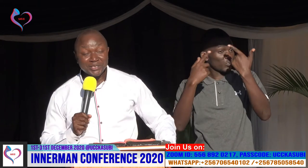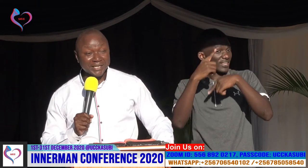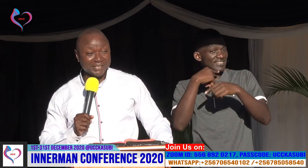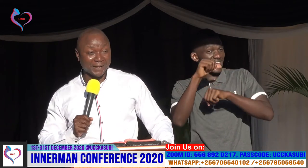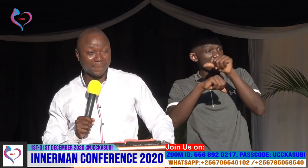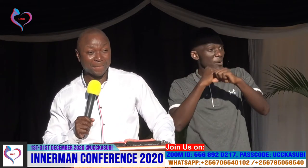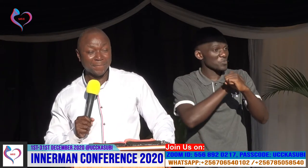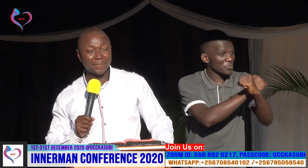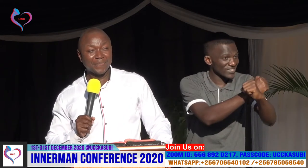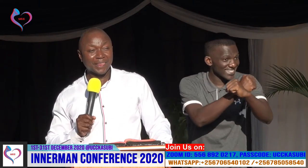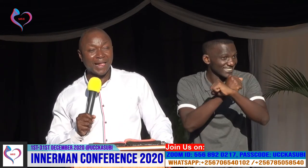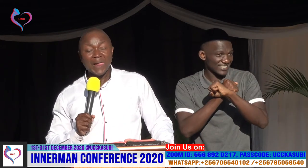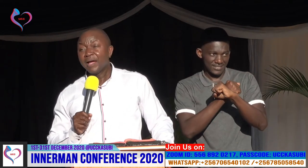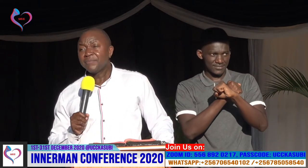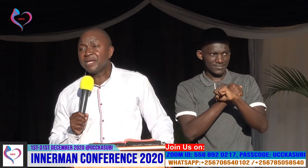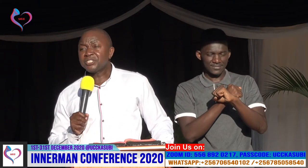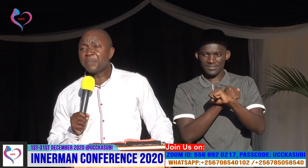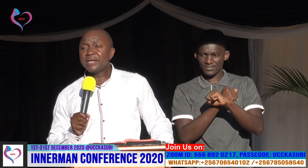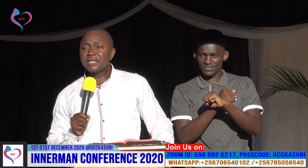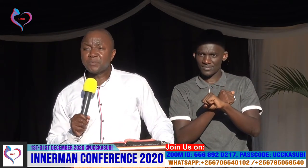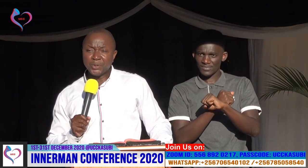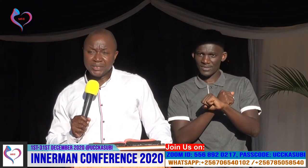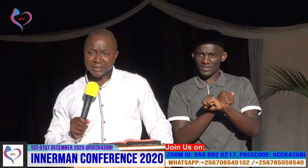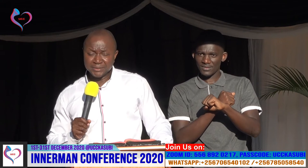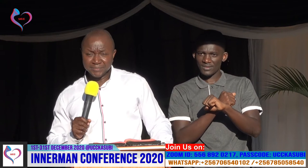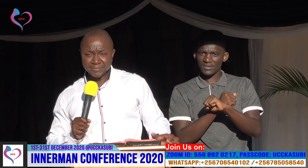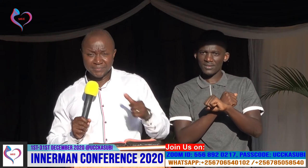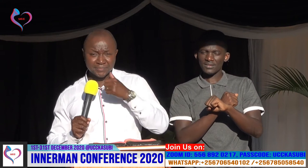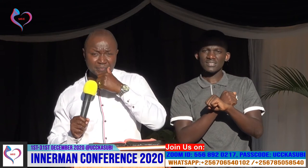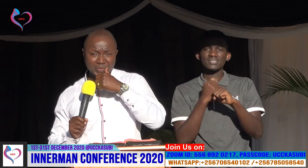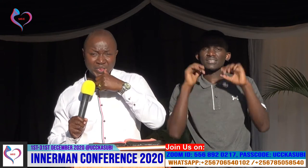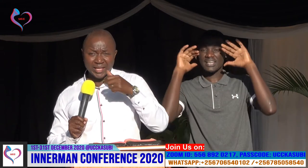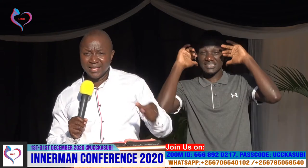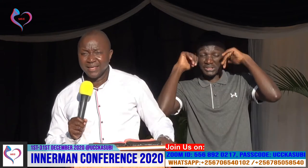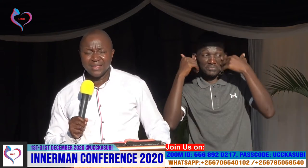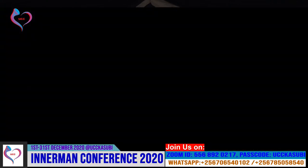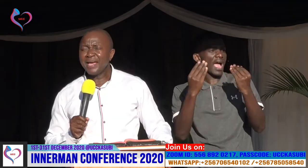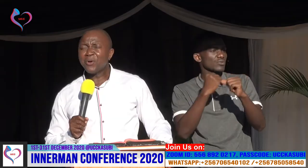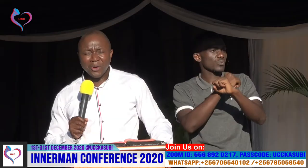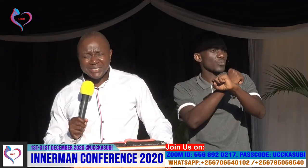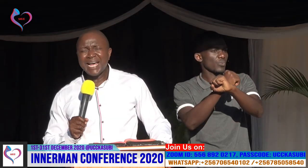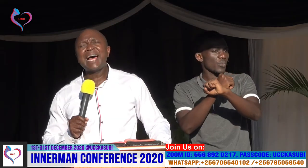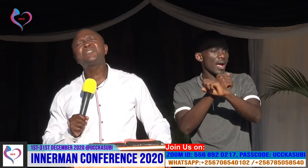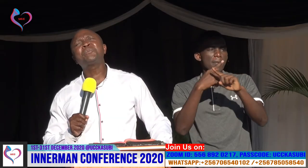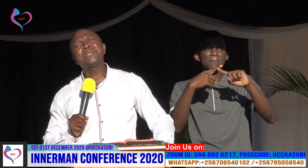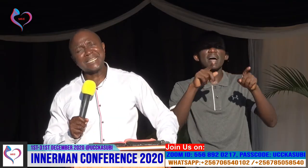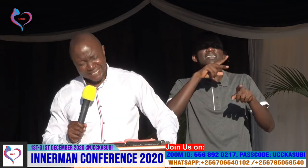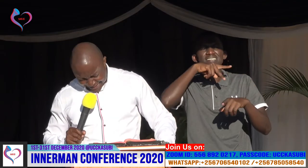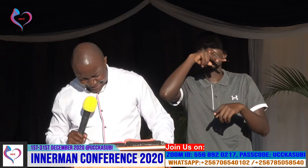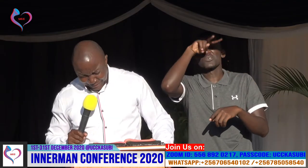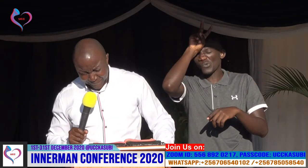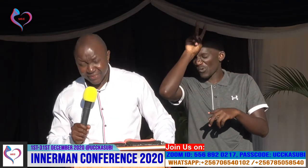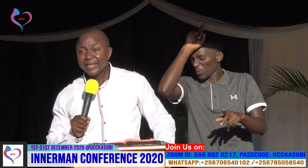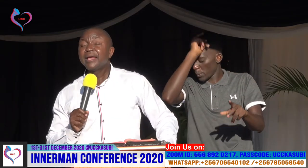about protecting. Naitogera kukumiwa. The shepherd is at protect. Endiga nyangu nyoza kuma. The goats are hard to